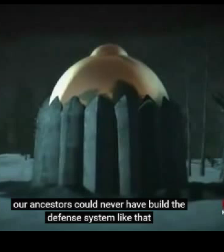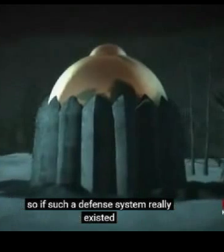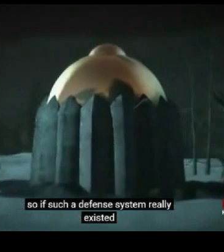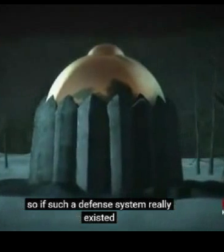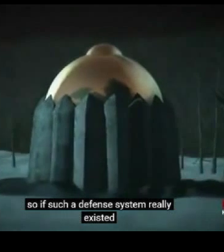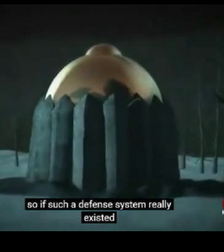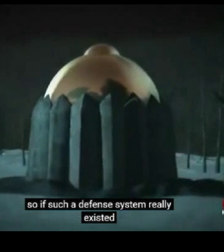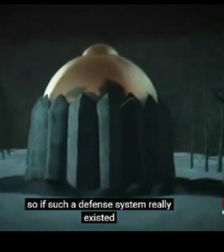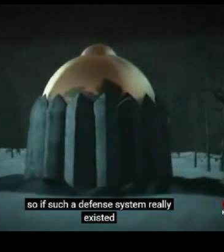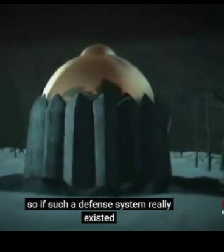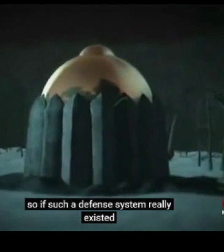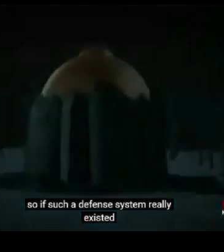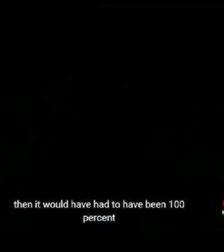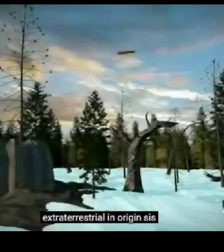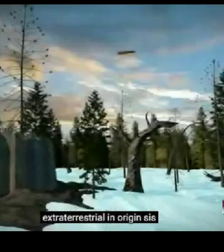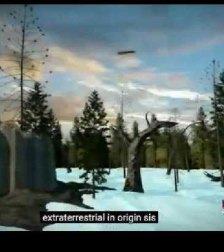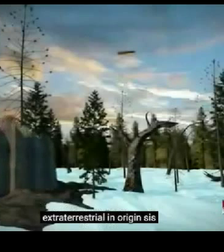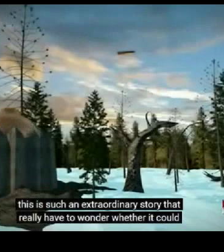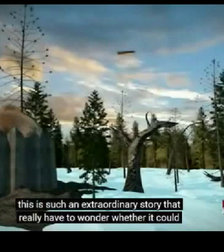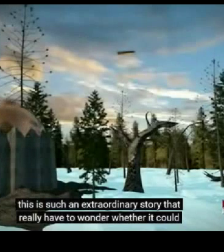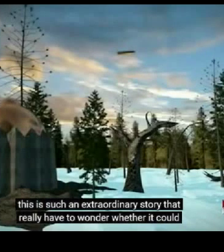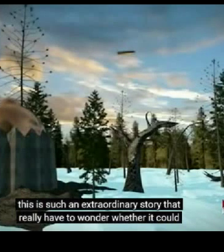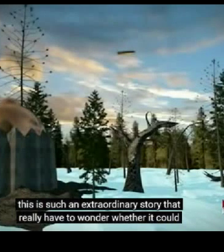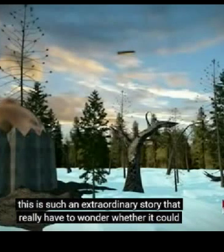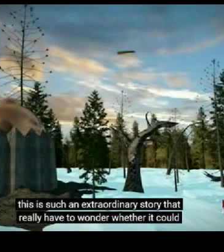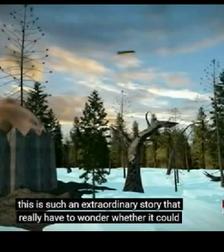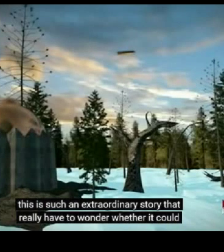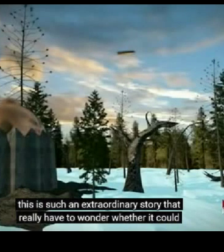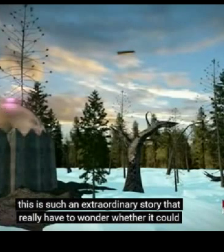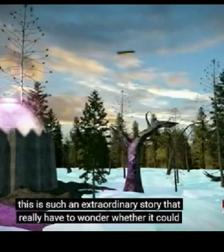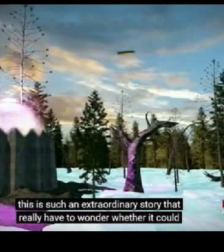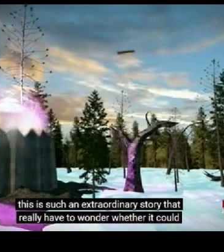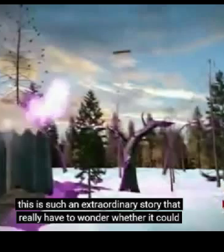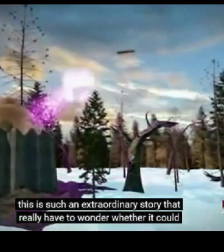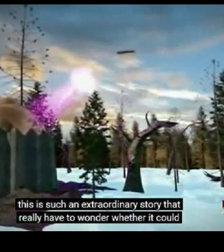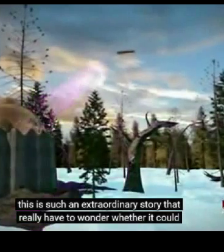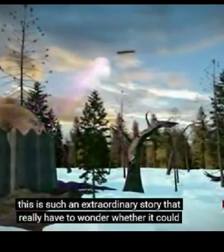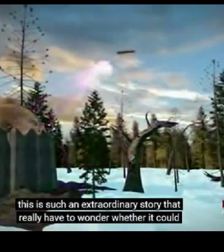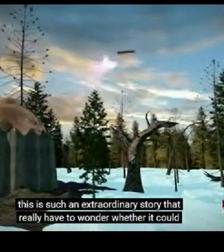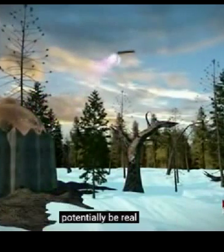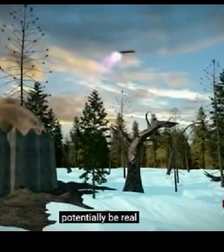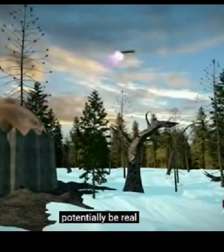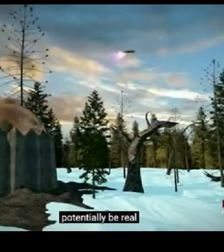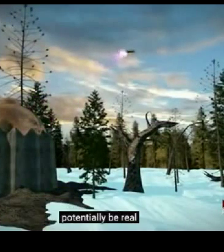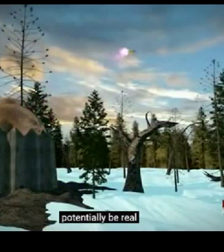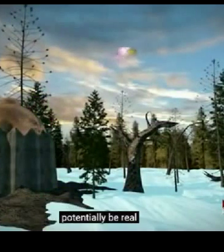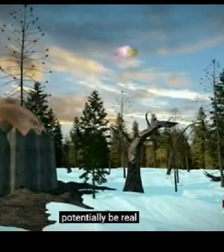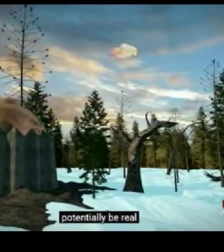the Tunguska attack. It wiped out almost an entire area of sites.